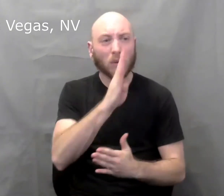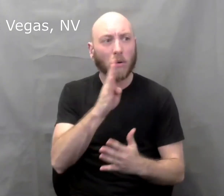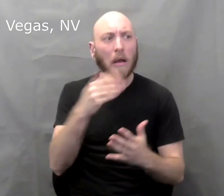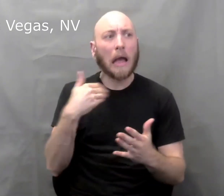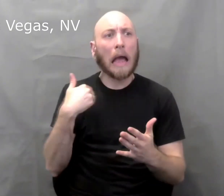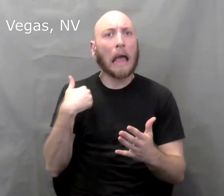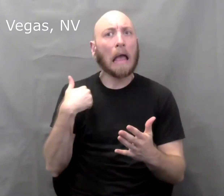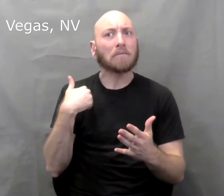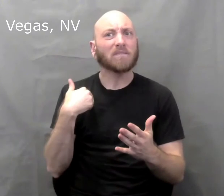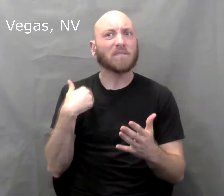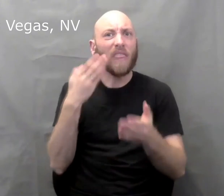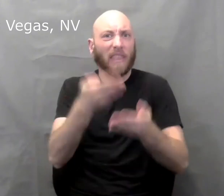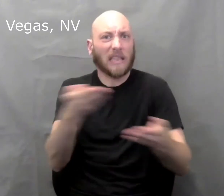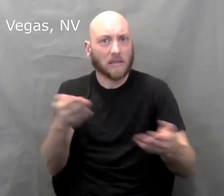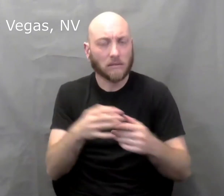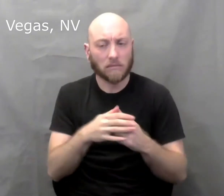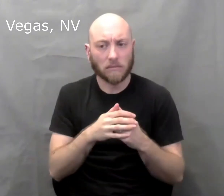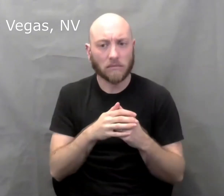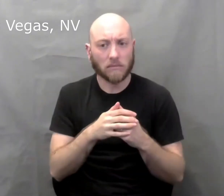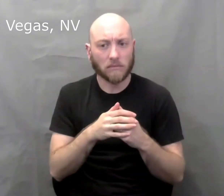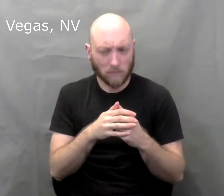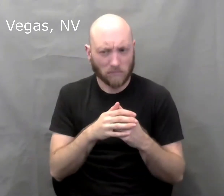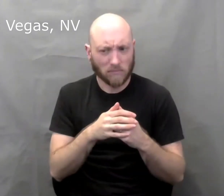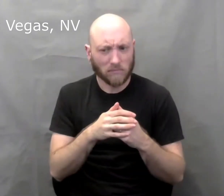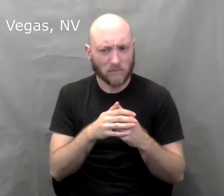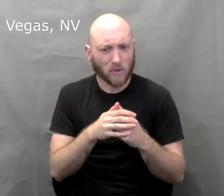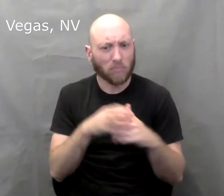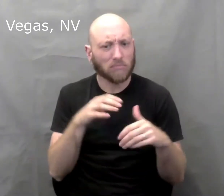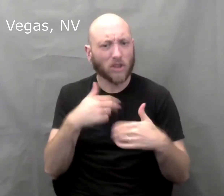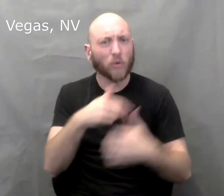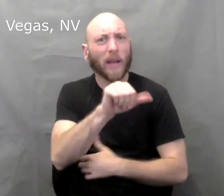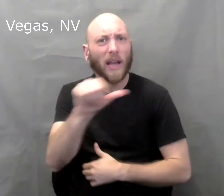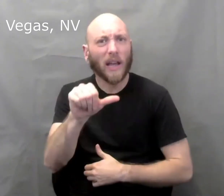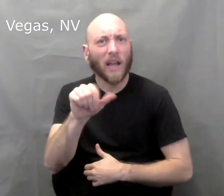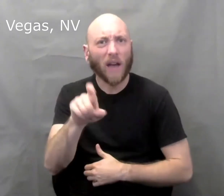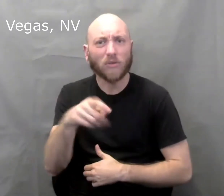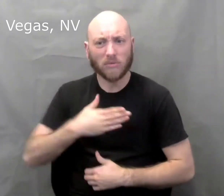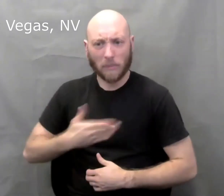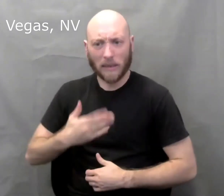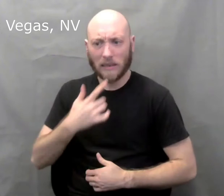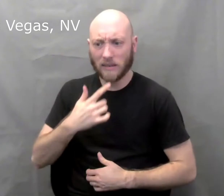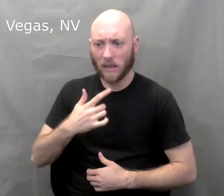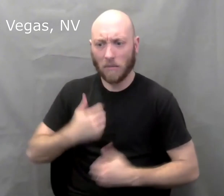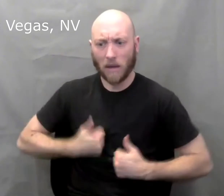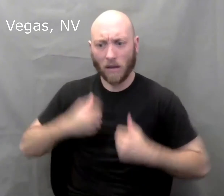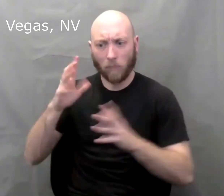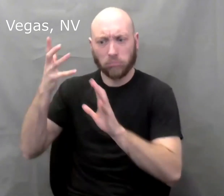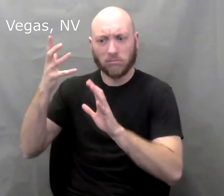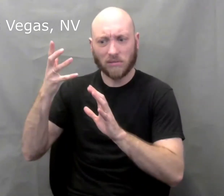into AA and I have to admit that my life is unmanageable. And I'm like, well, I still have a job sometimes, and